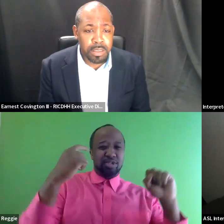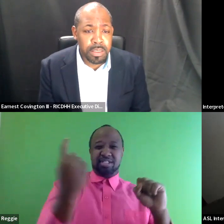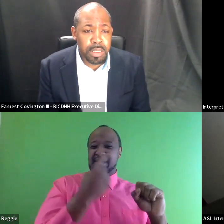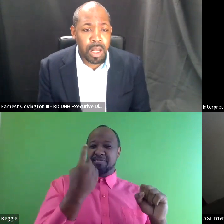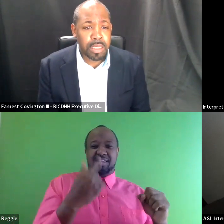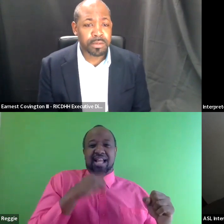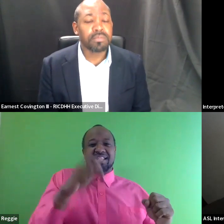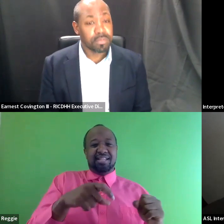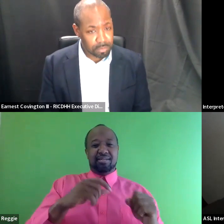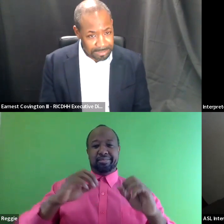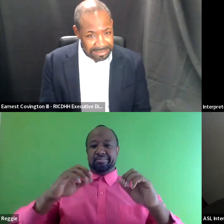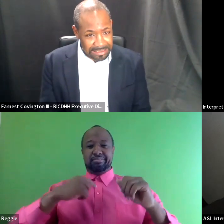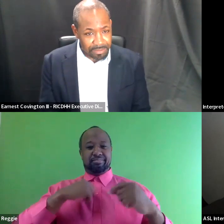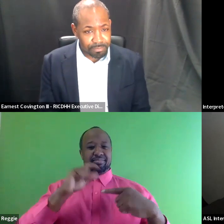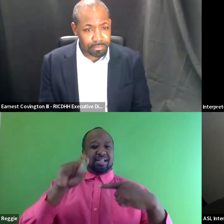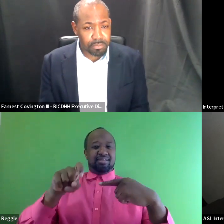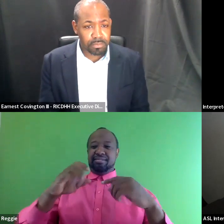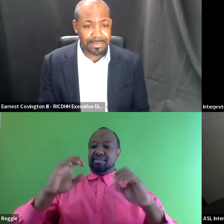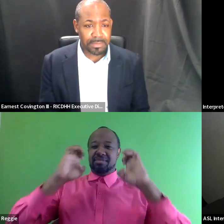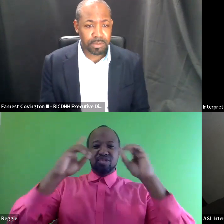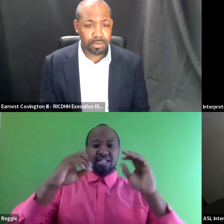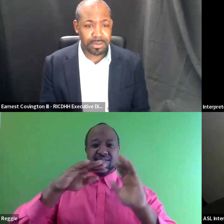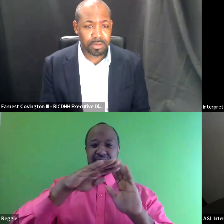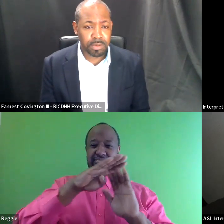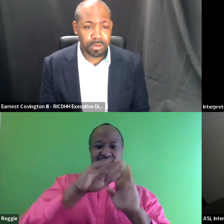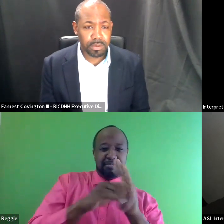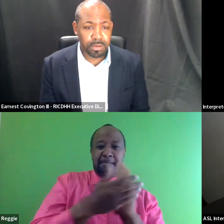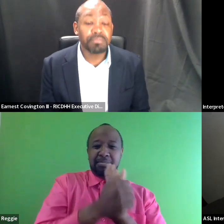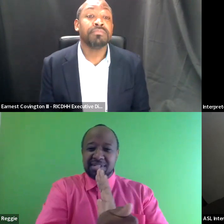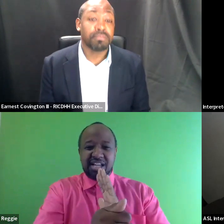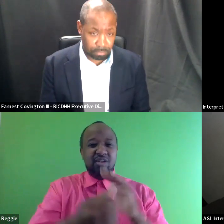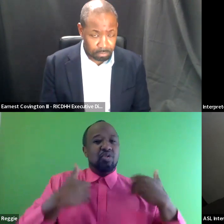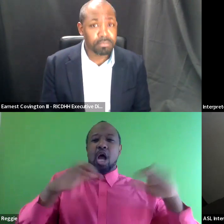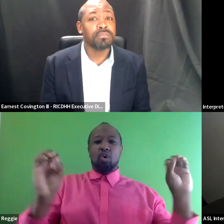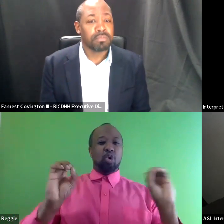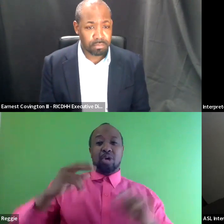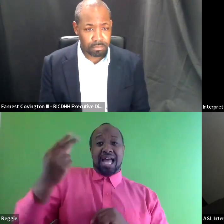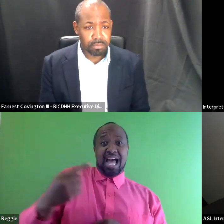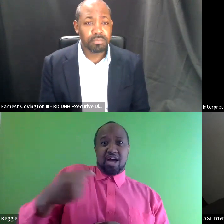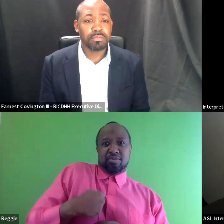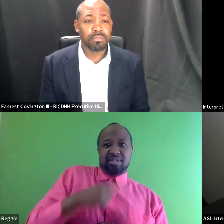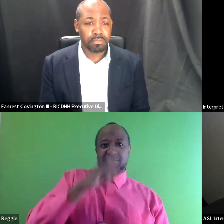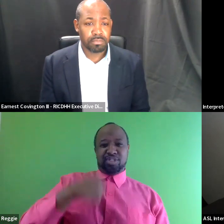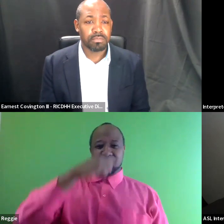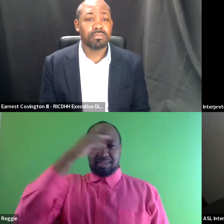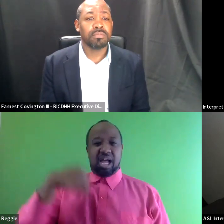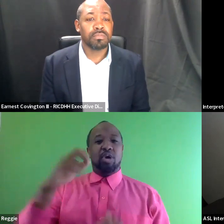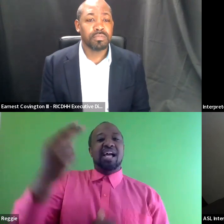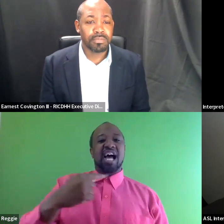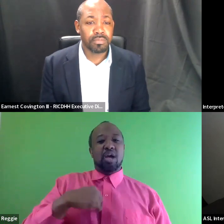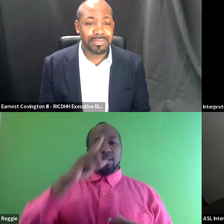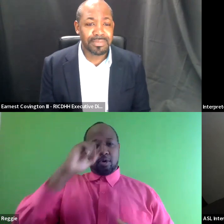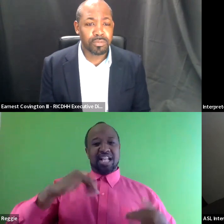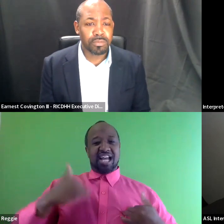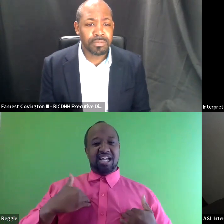my future, maybe a superintendent or a principal, you know, but you need background and skills.